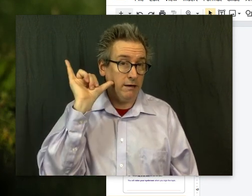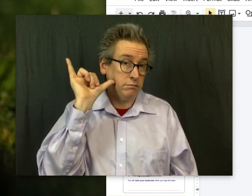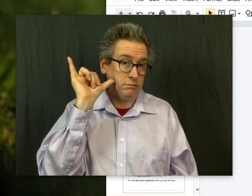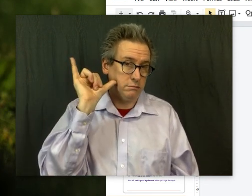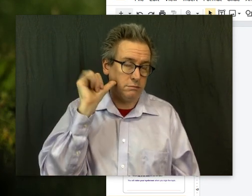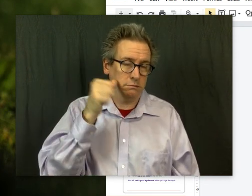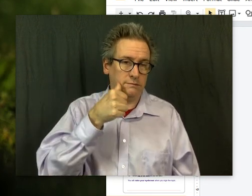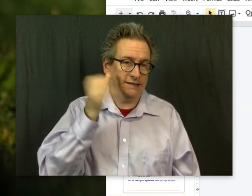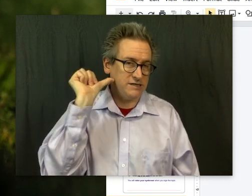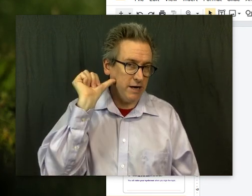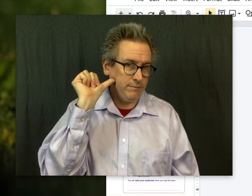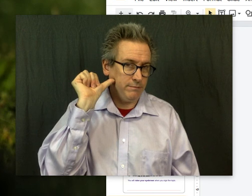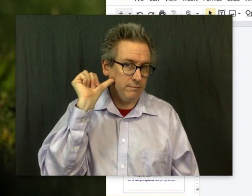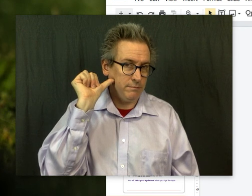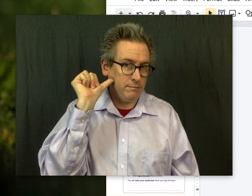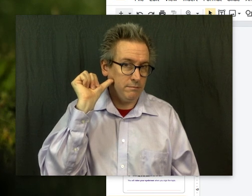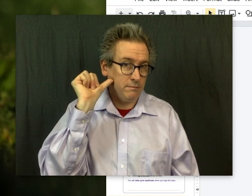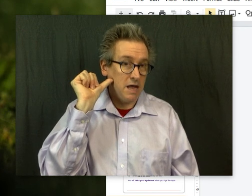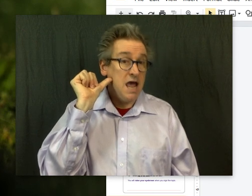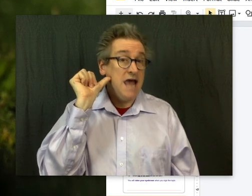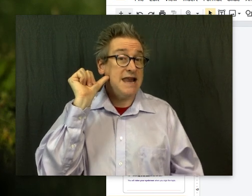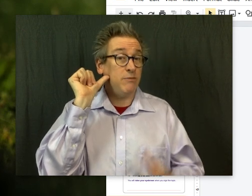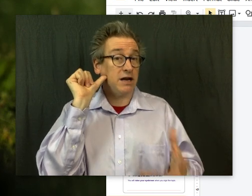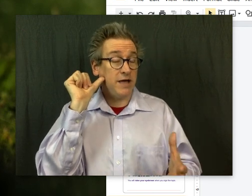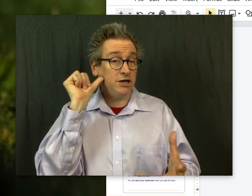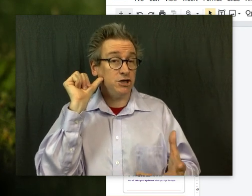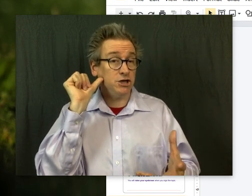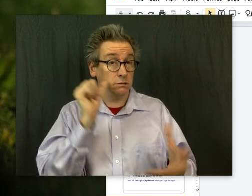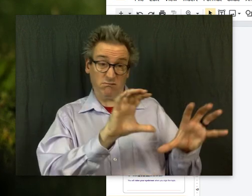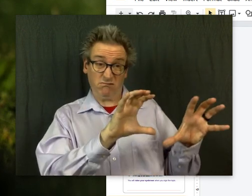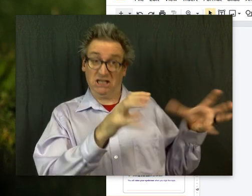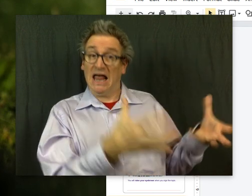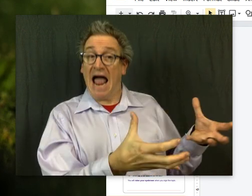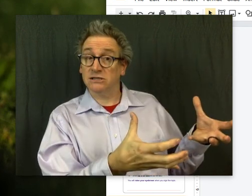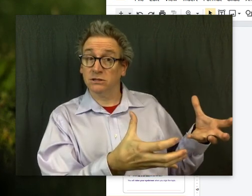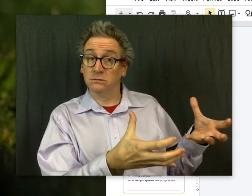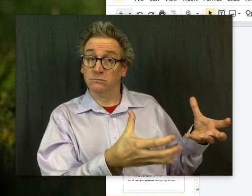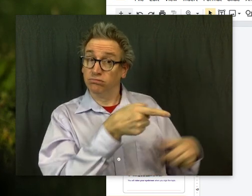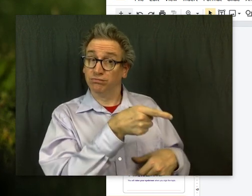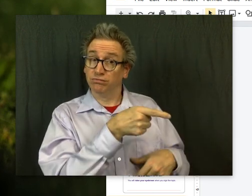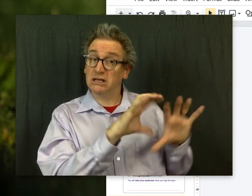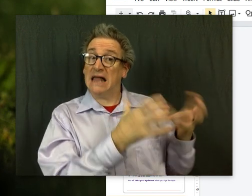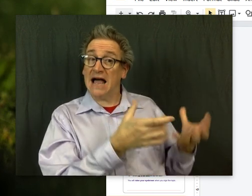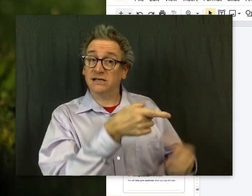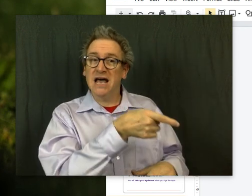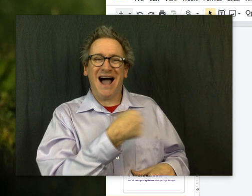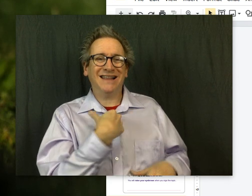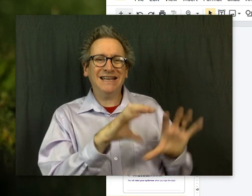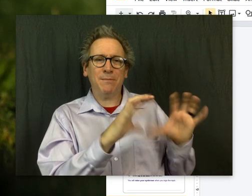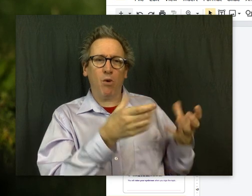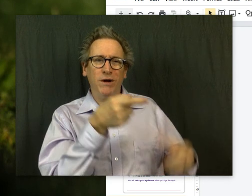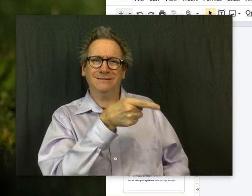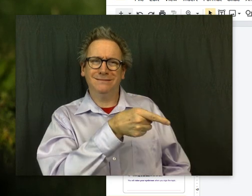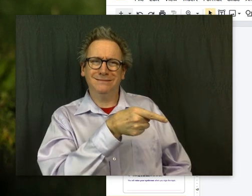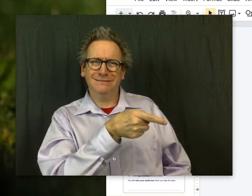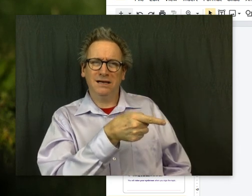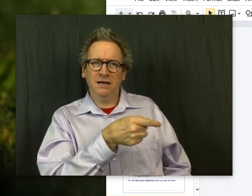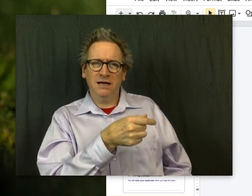Y, yesterday. Now we've got a location, class. I like